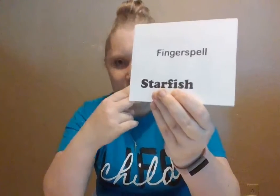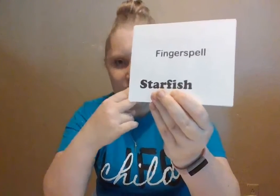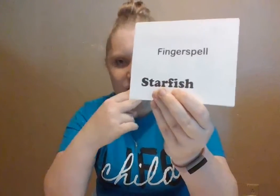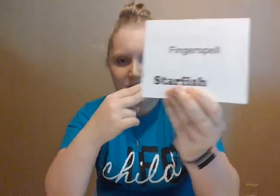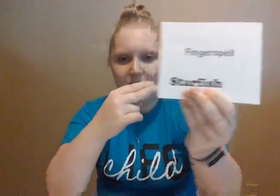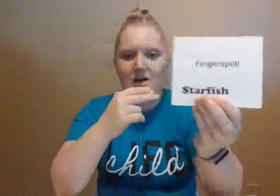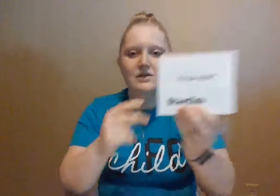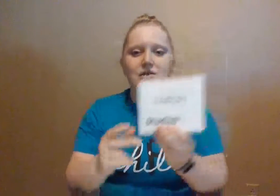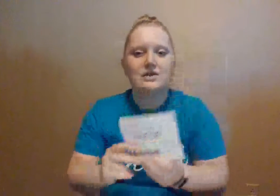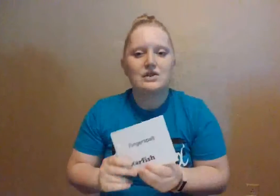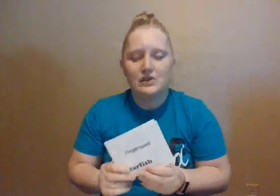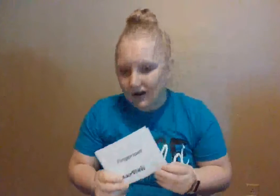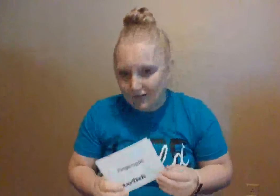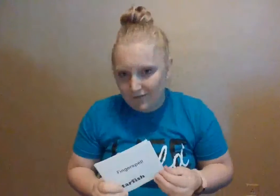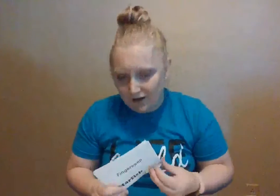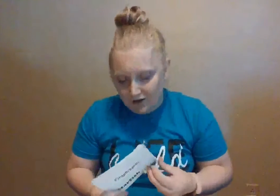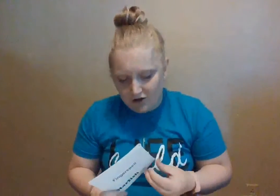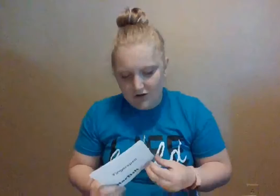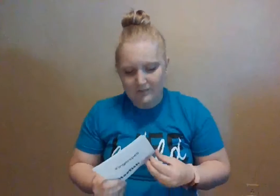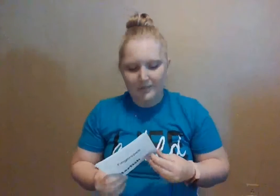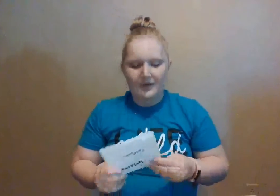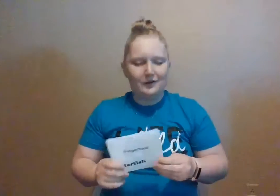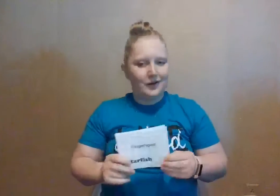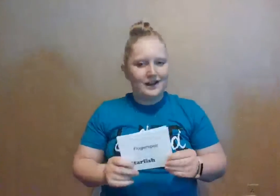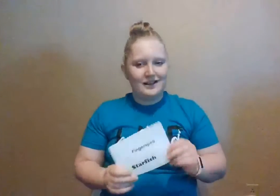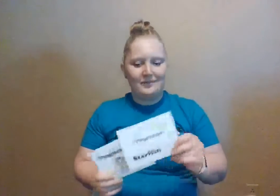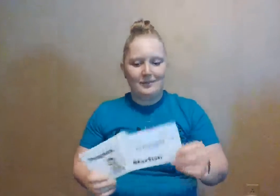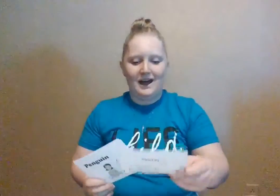Starfish. Starfish. Great job, guys.